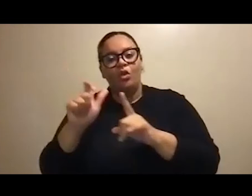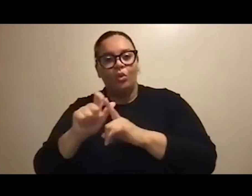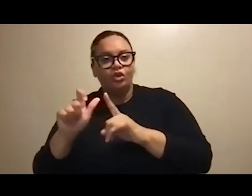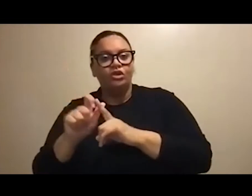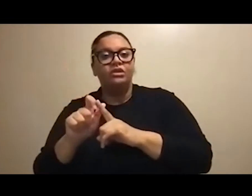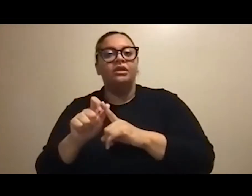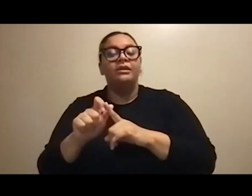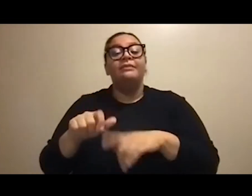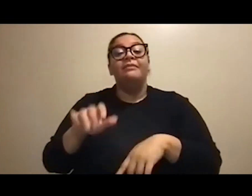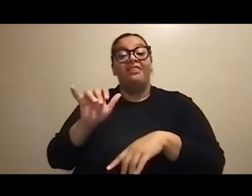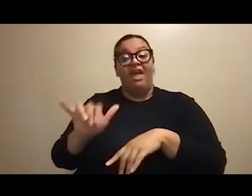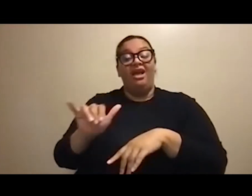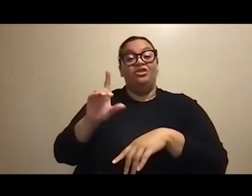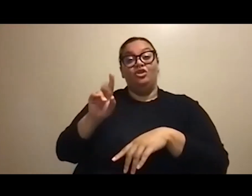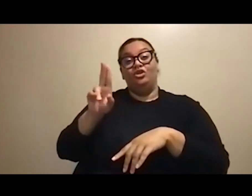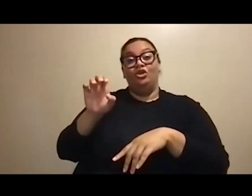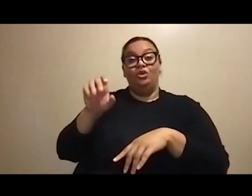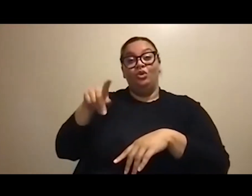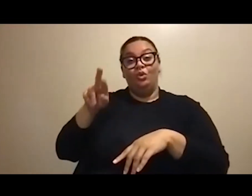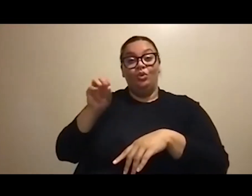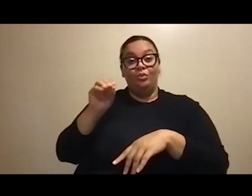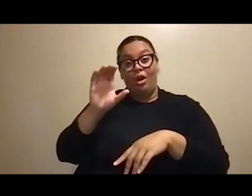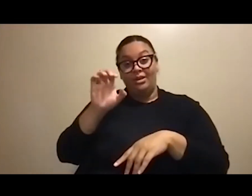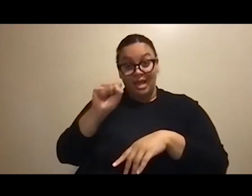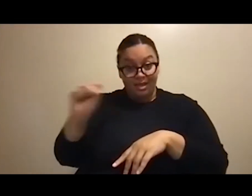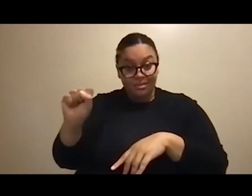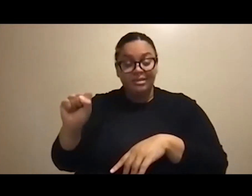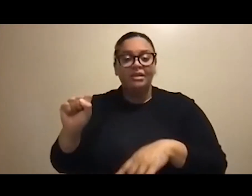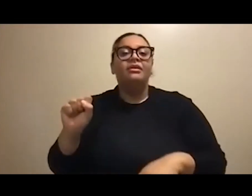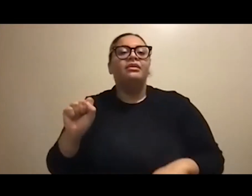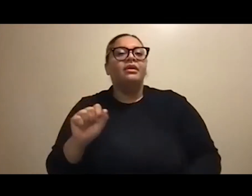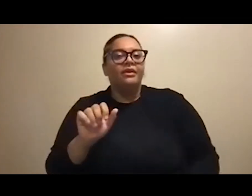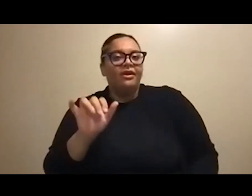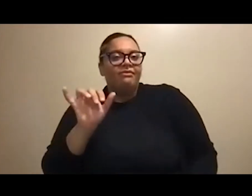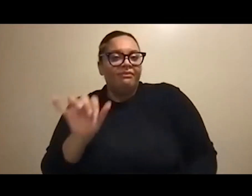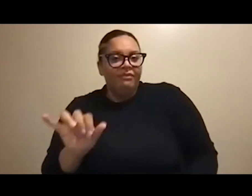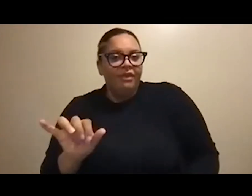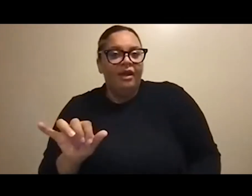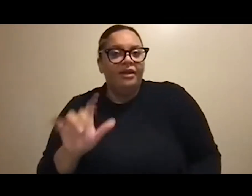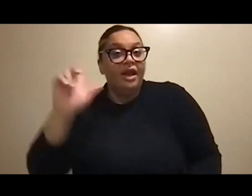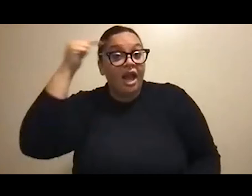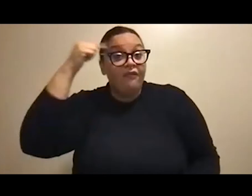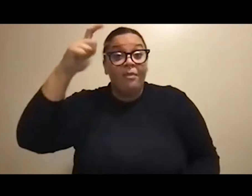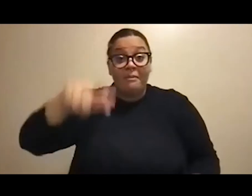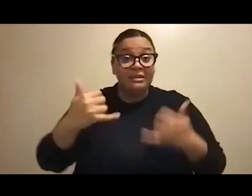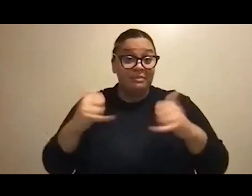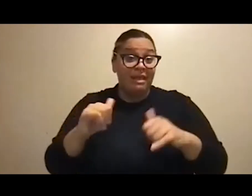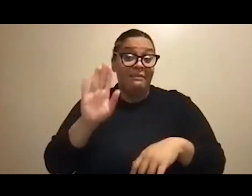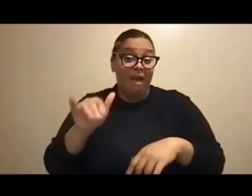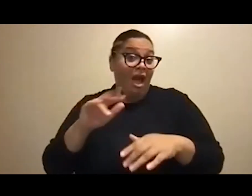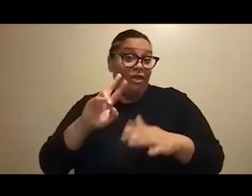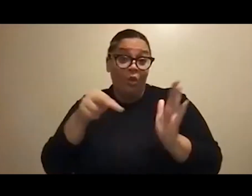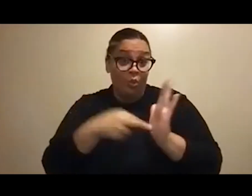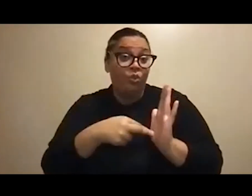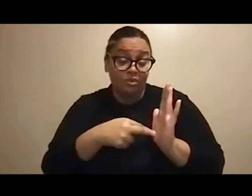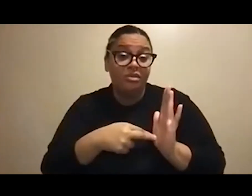process clause, which underlies the Second Amendment, holds that government has to play by the rules, or at least